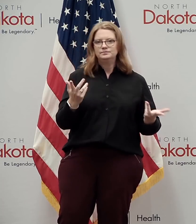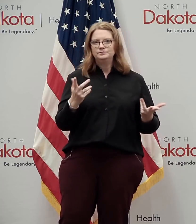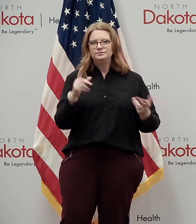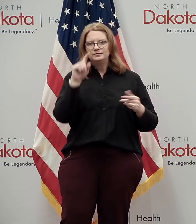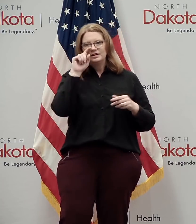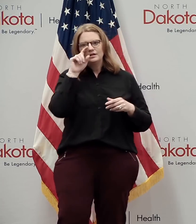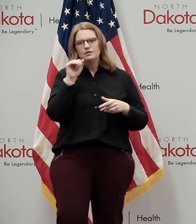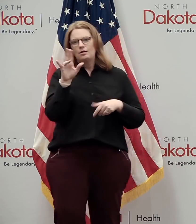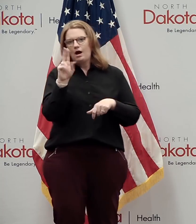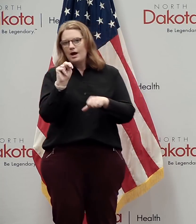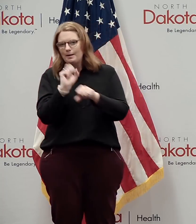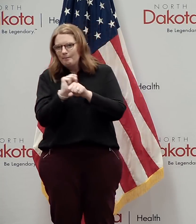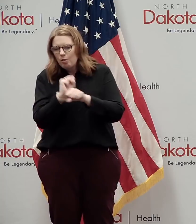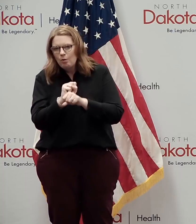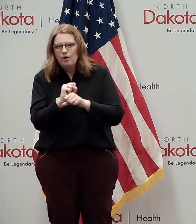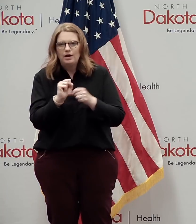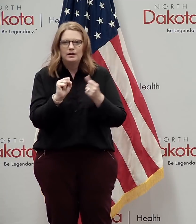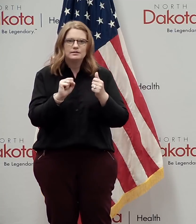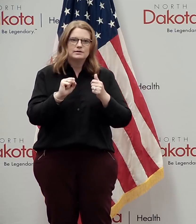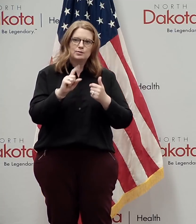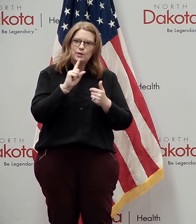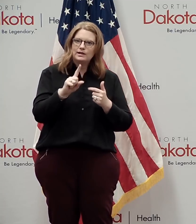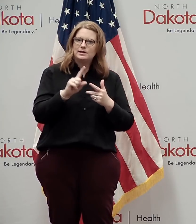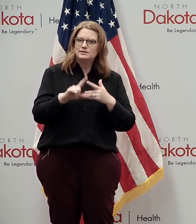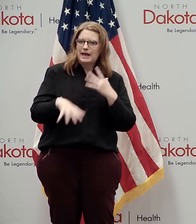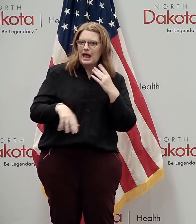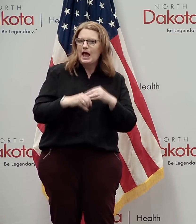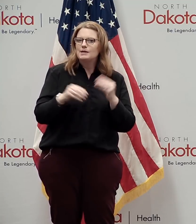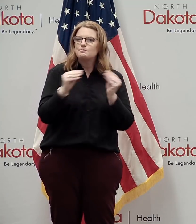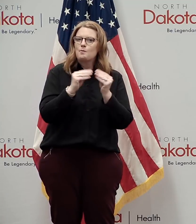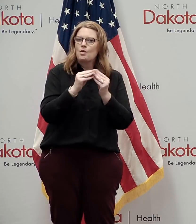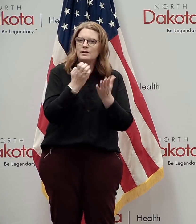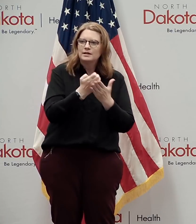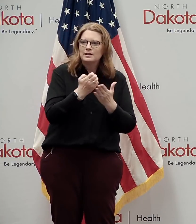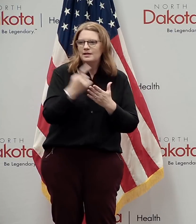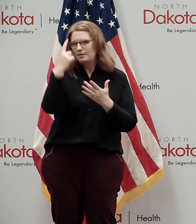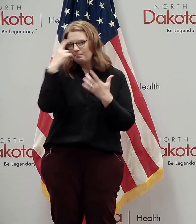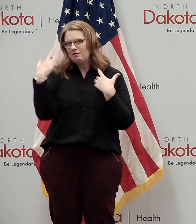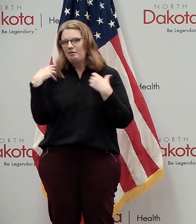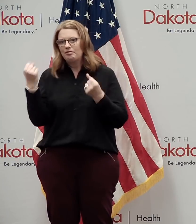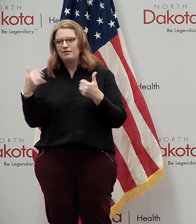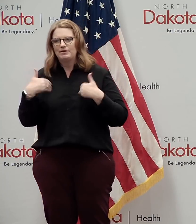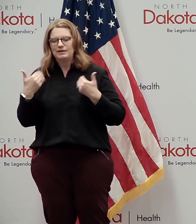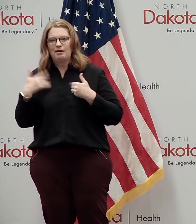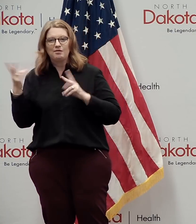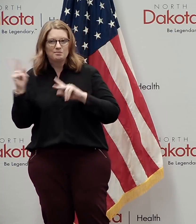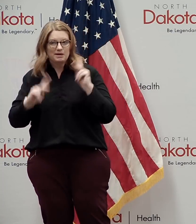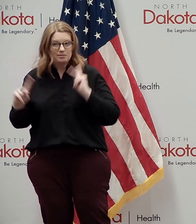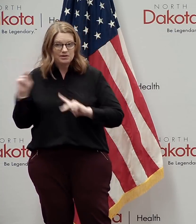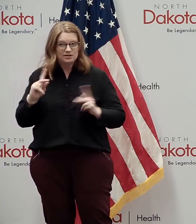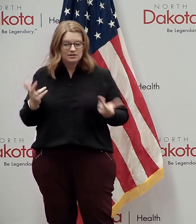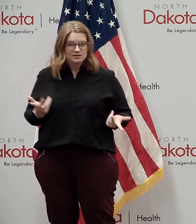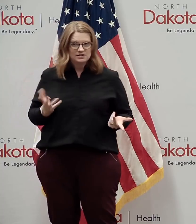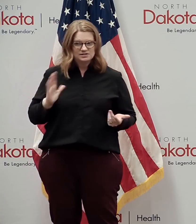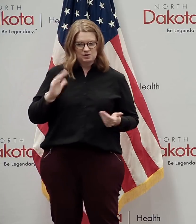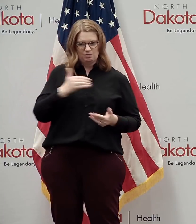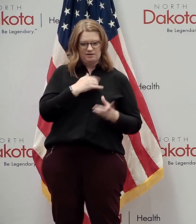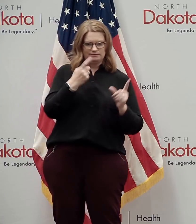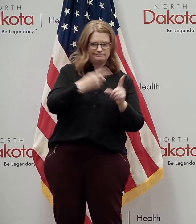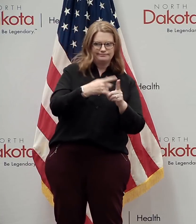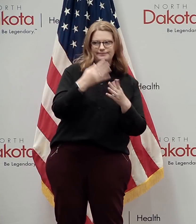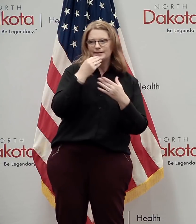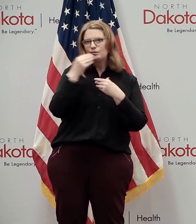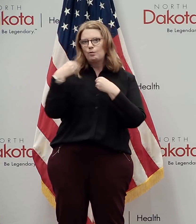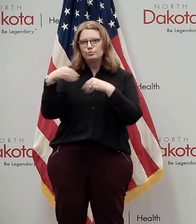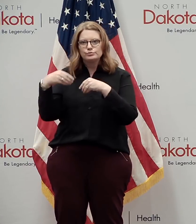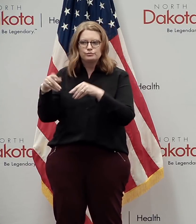workers, unemployed, diversify our economy, the mental health of young people. So we have a mission just like EMTs, grocery clerks, the